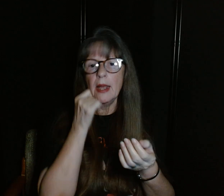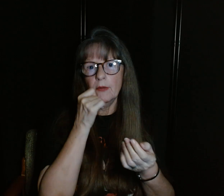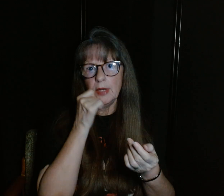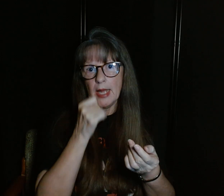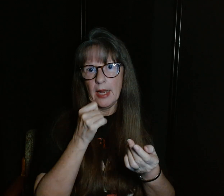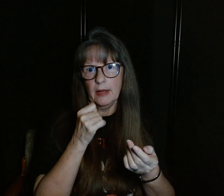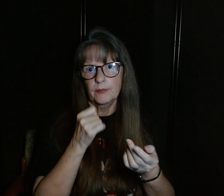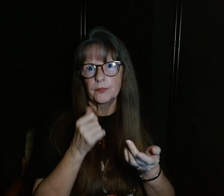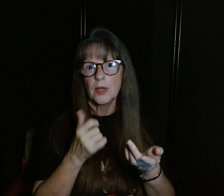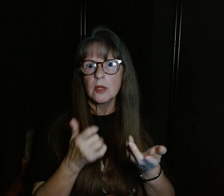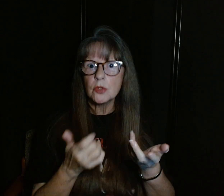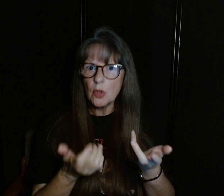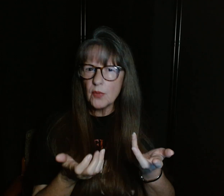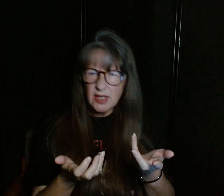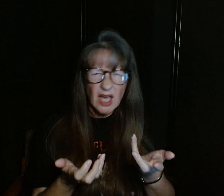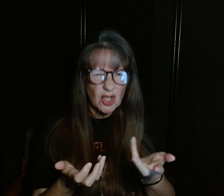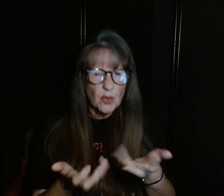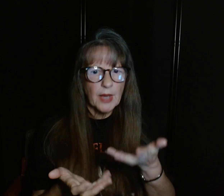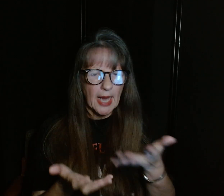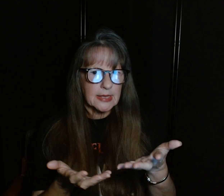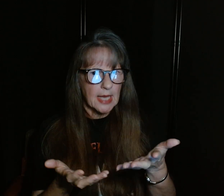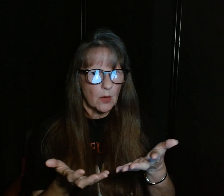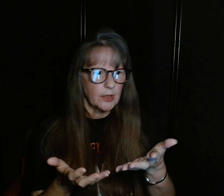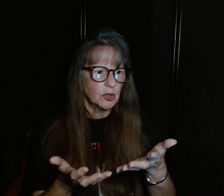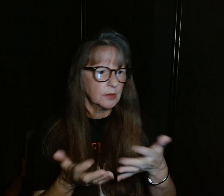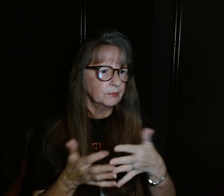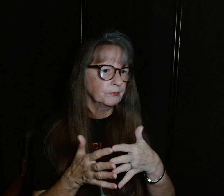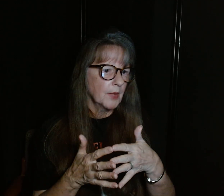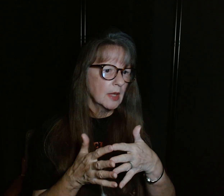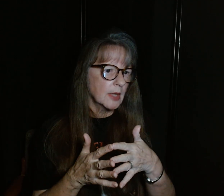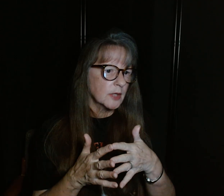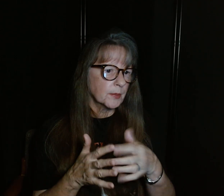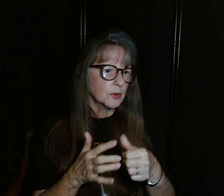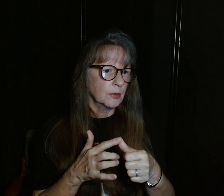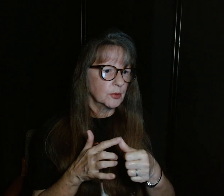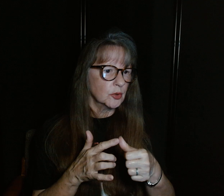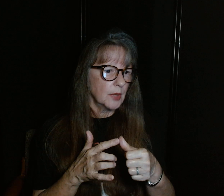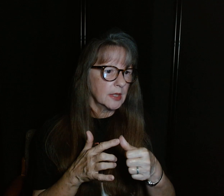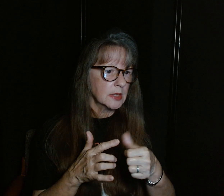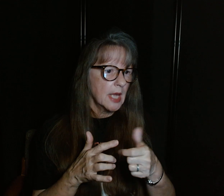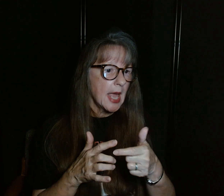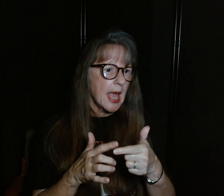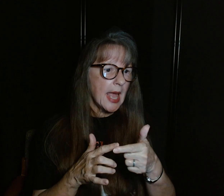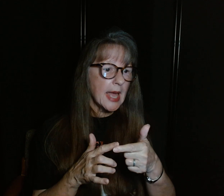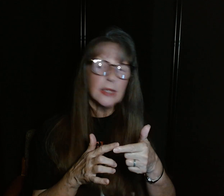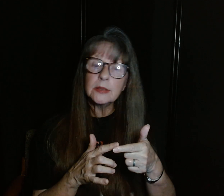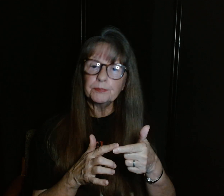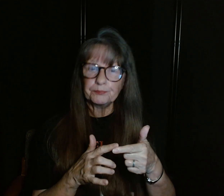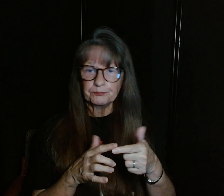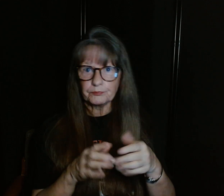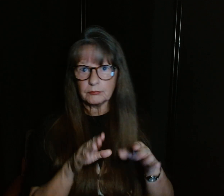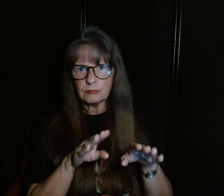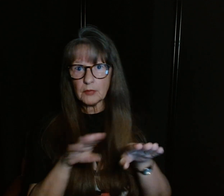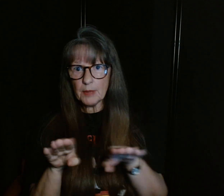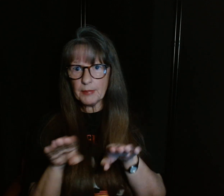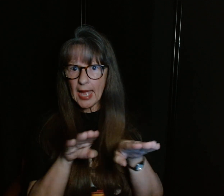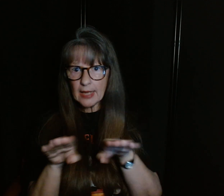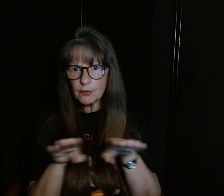every day? So that's how you would ask that question. That's for prescription drugs. And